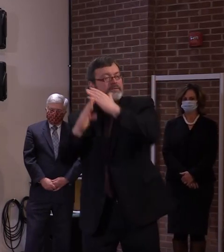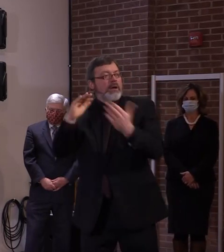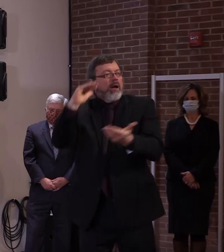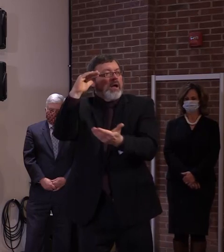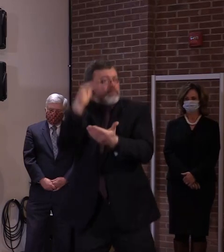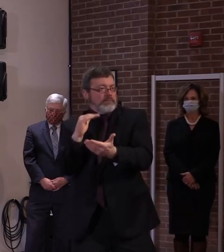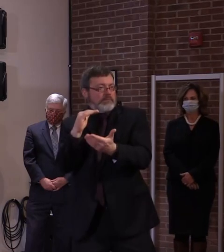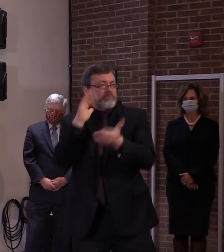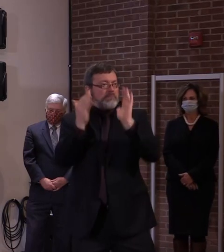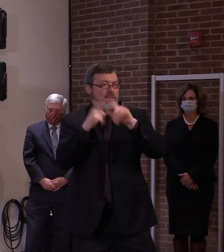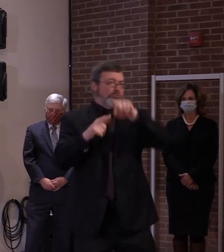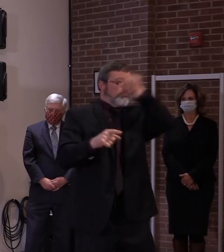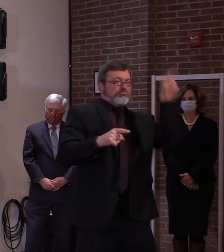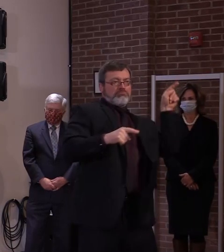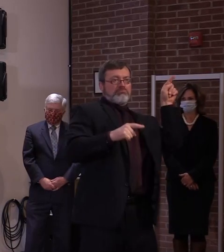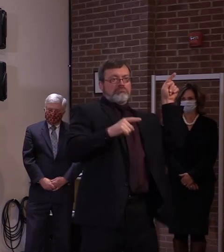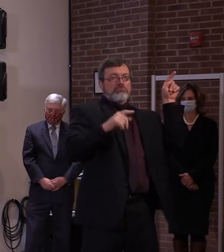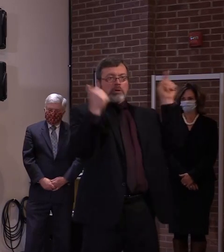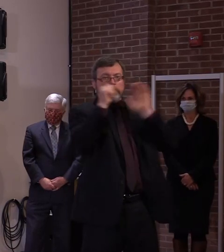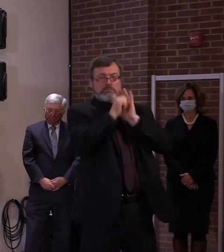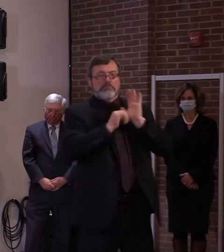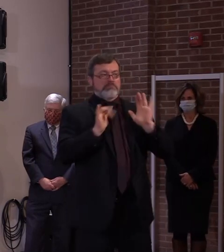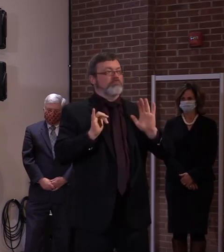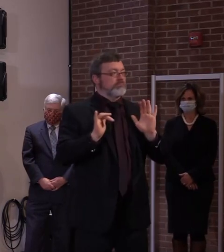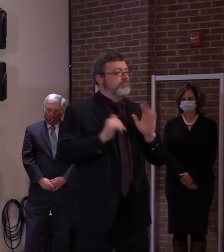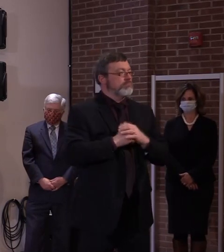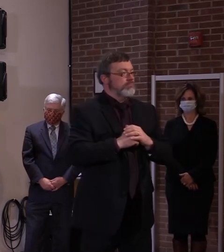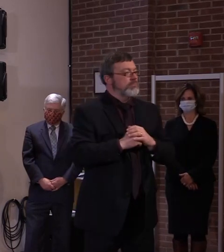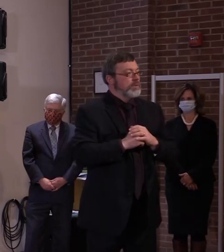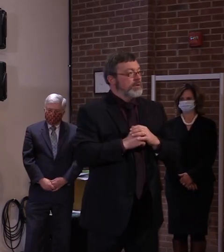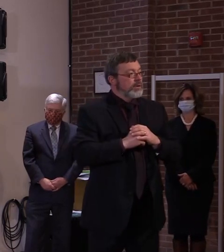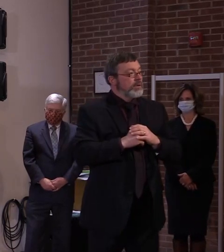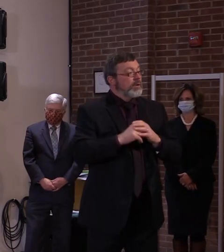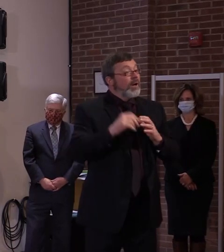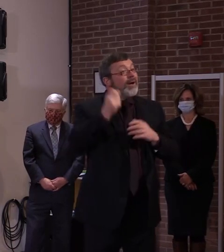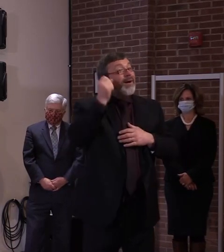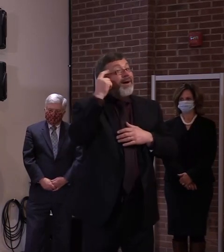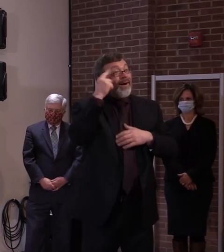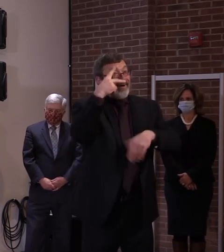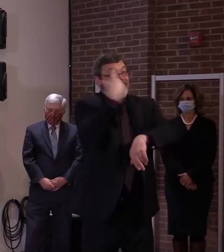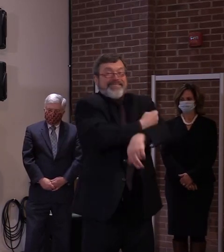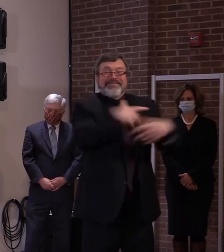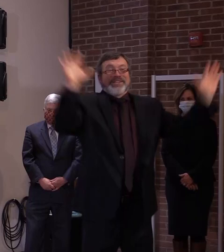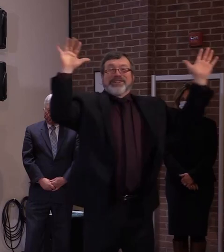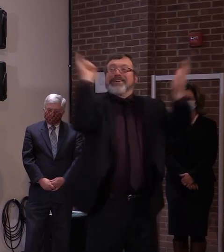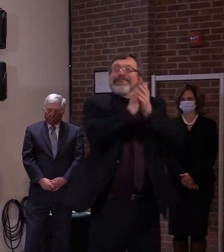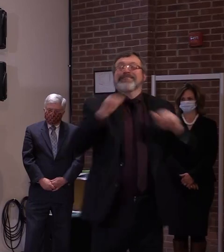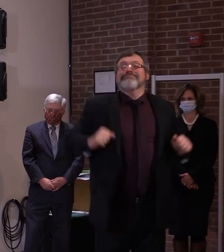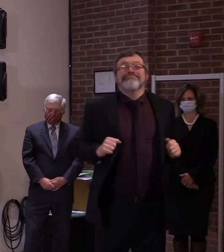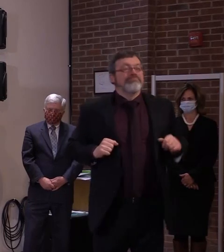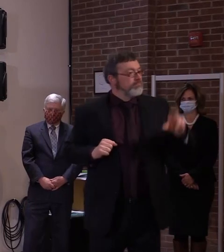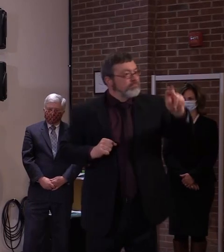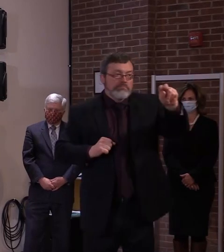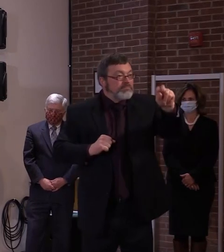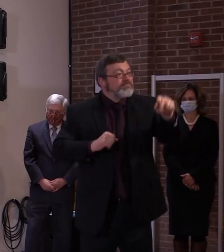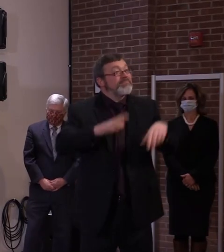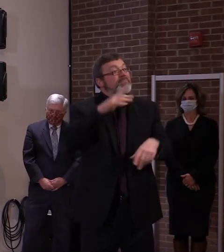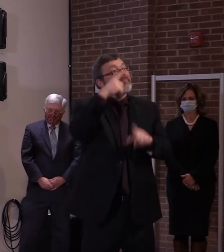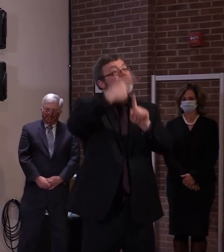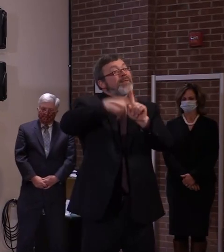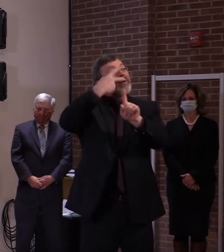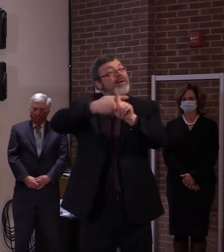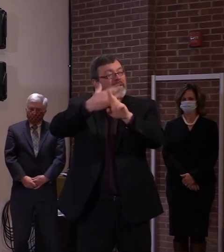does drop over time. It's why, of course, we've always needed to get an annual flu shot. So when it comes